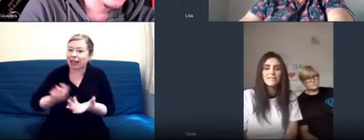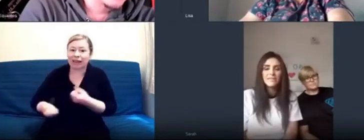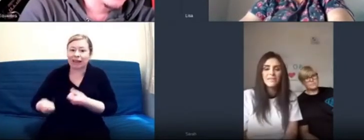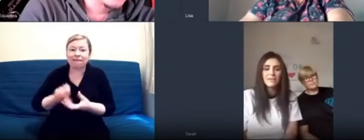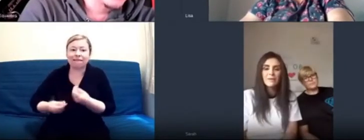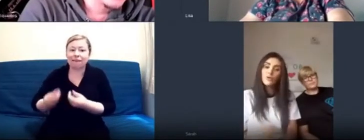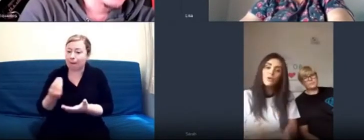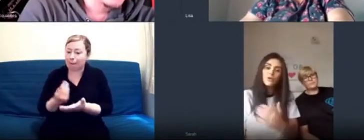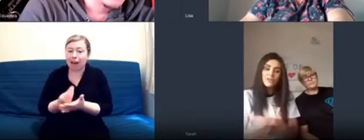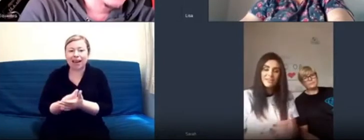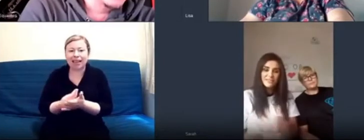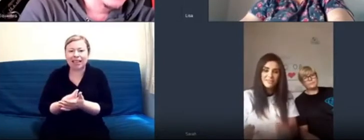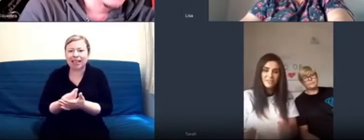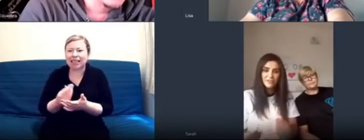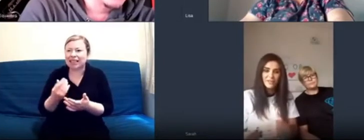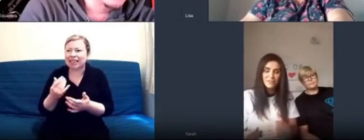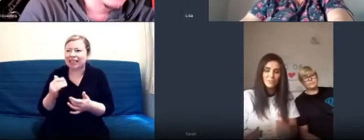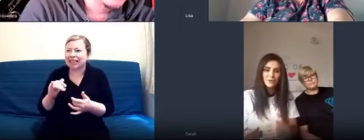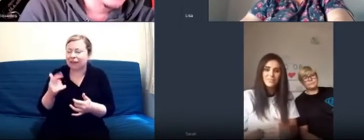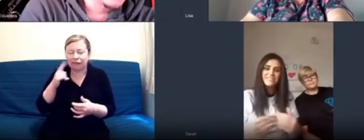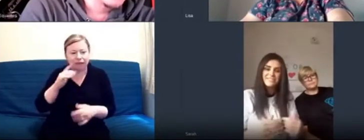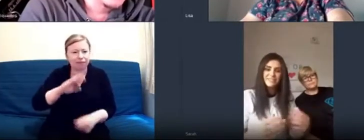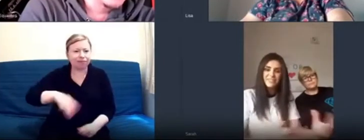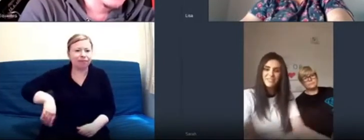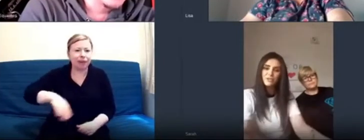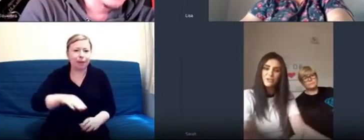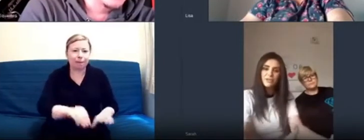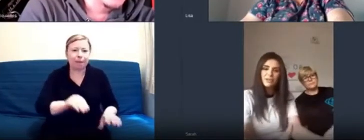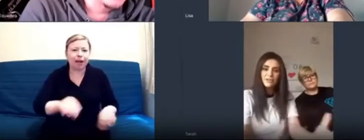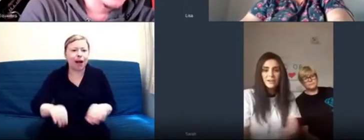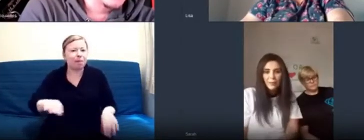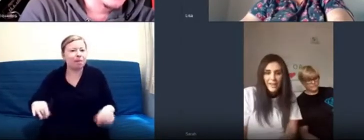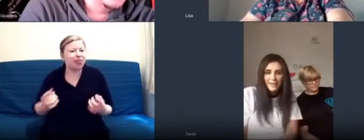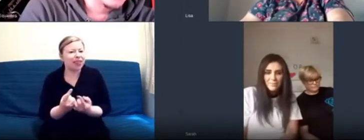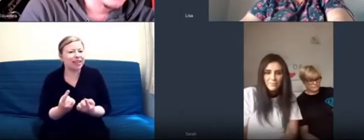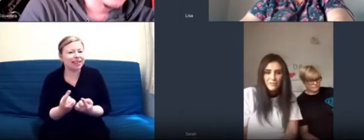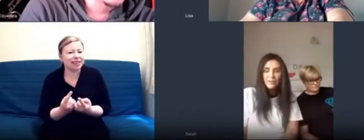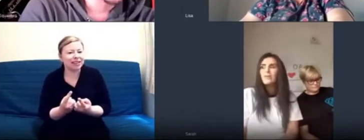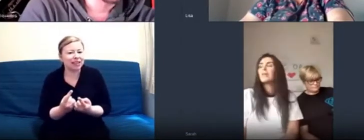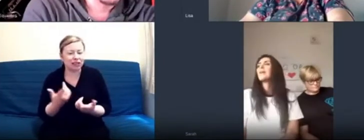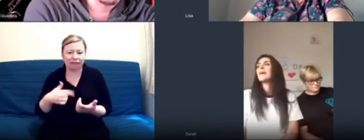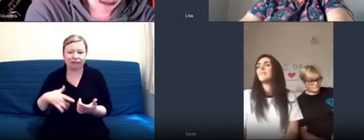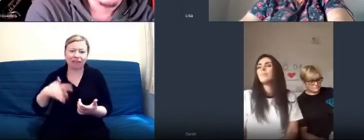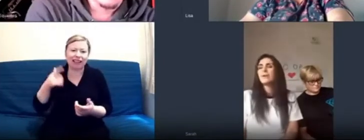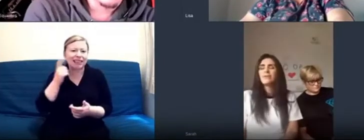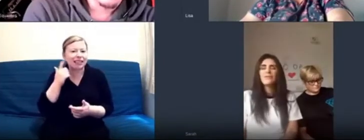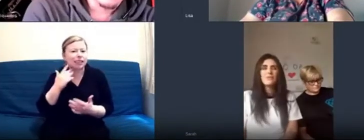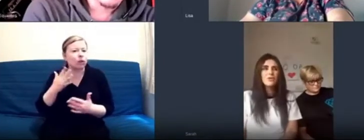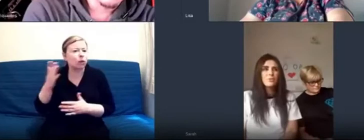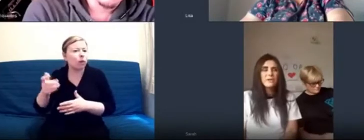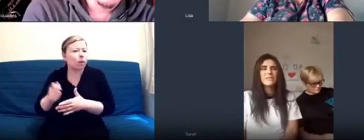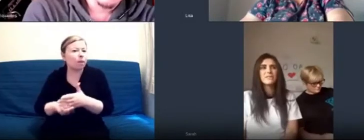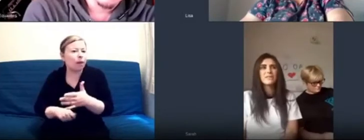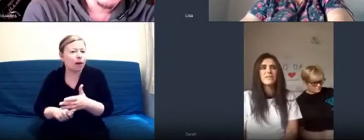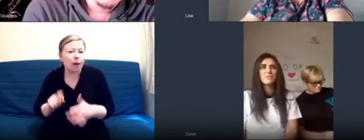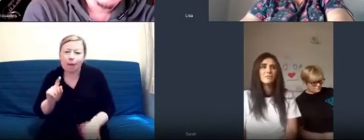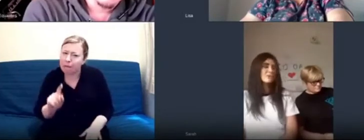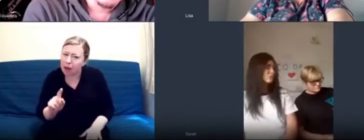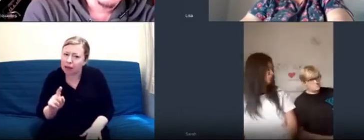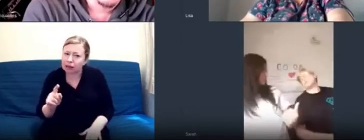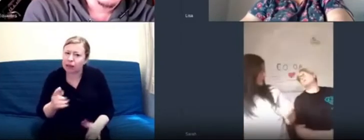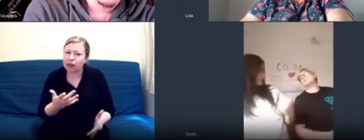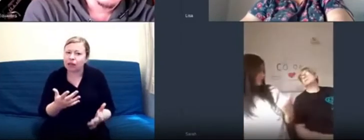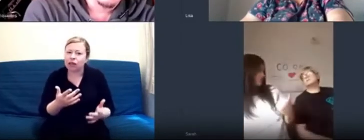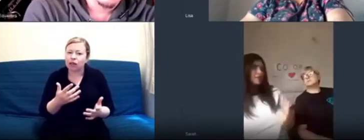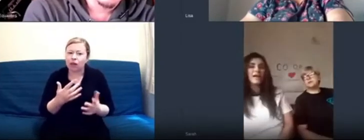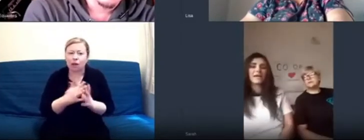quite complacent and maybe not go collect these other things because it's easier then just to go and buy it. But food waste is a,